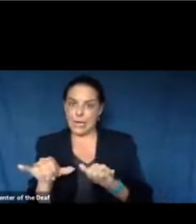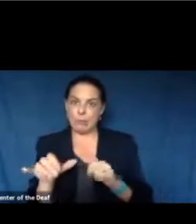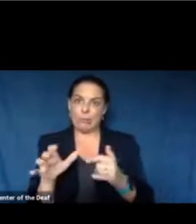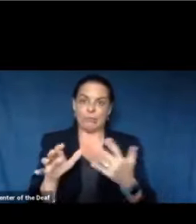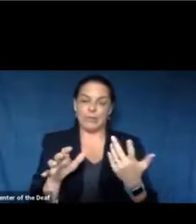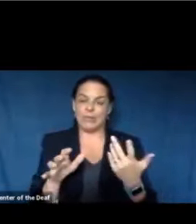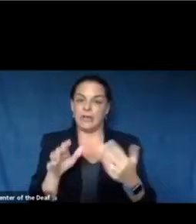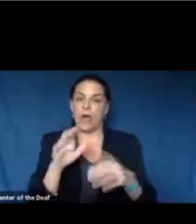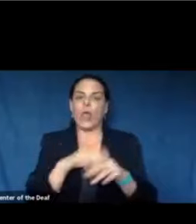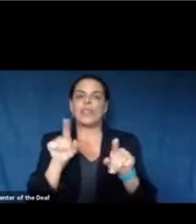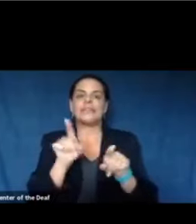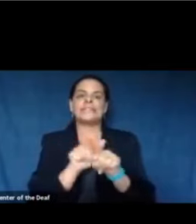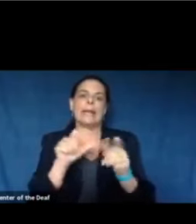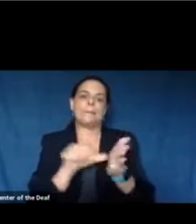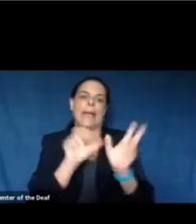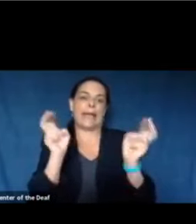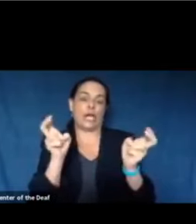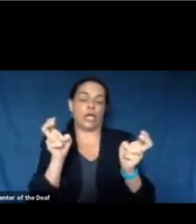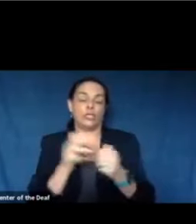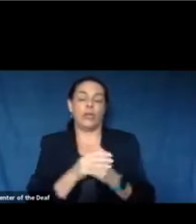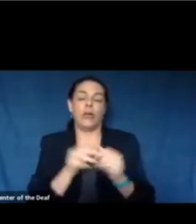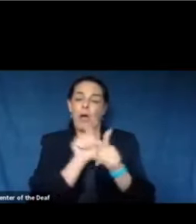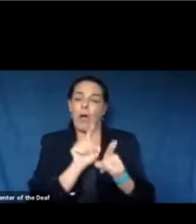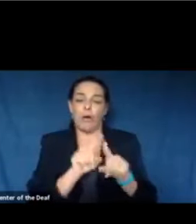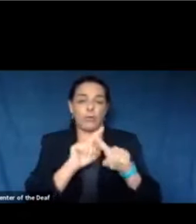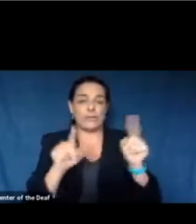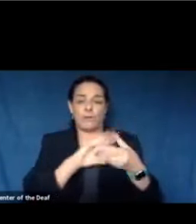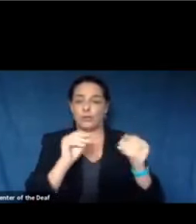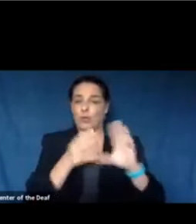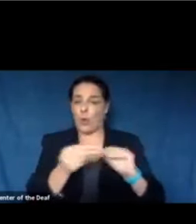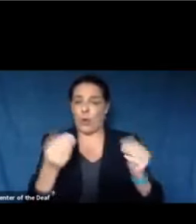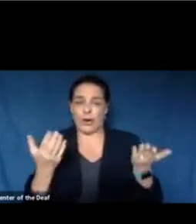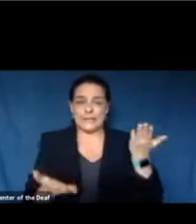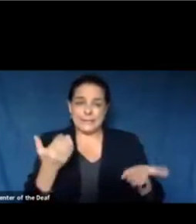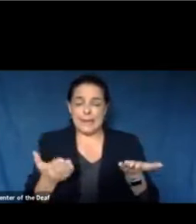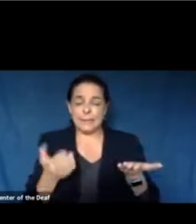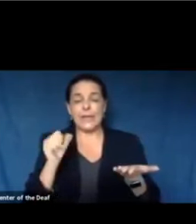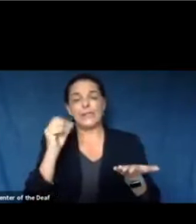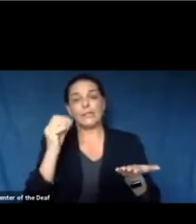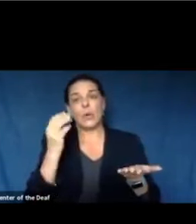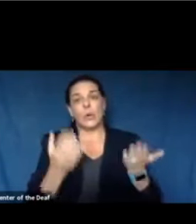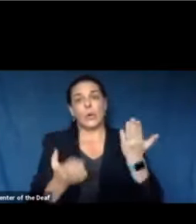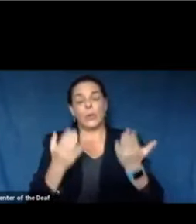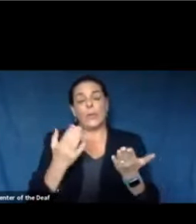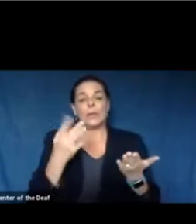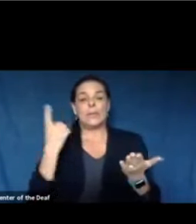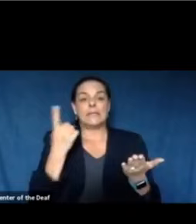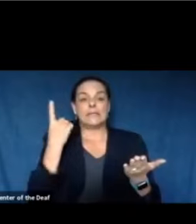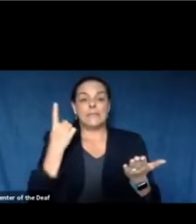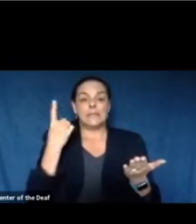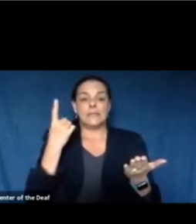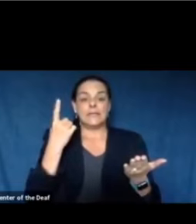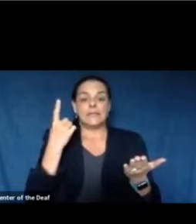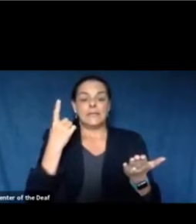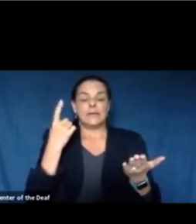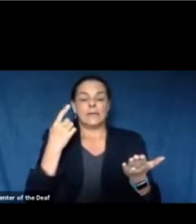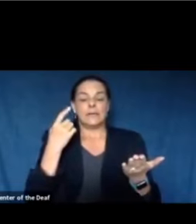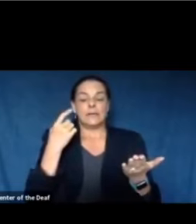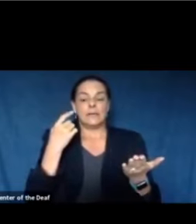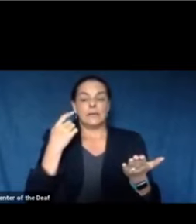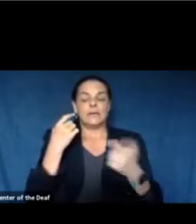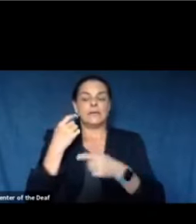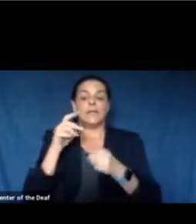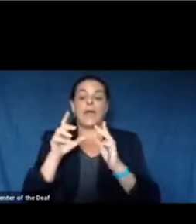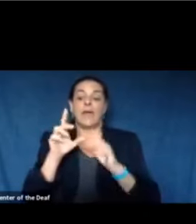same every time. But also different stories can be given. So it could be that somebody, the case ended up, or the contact ended